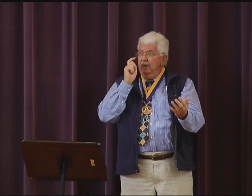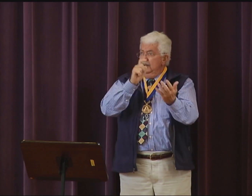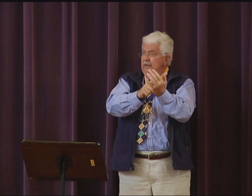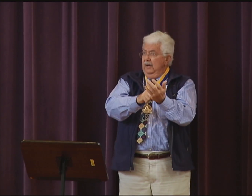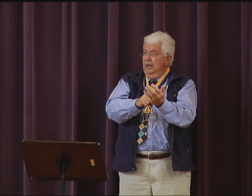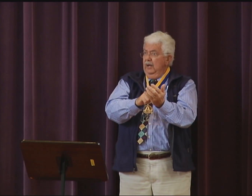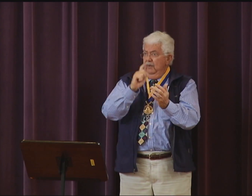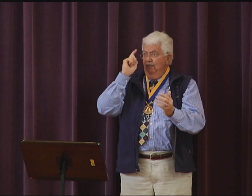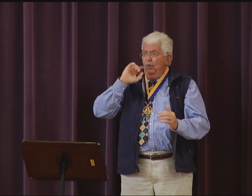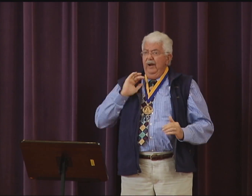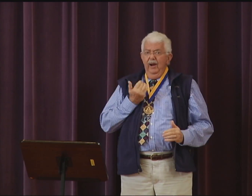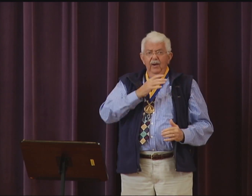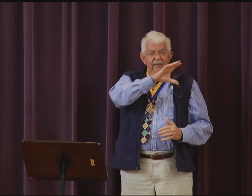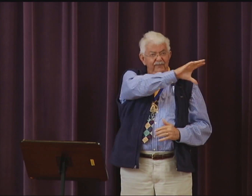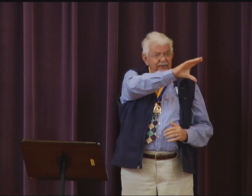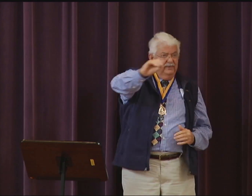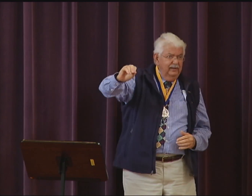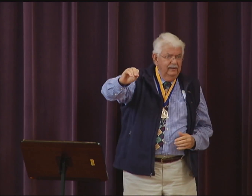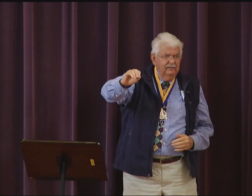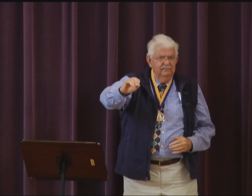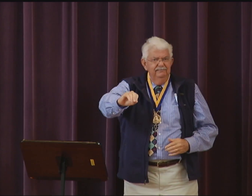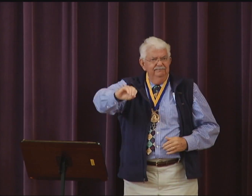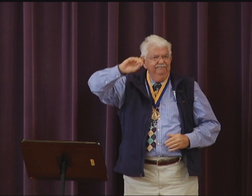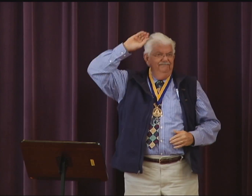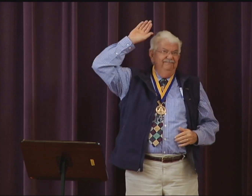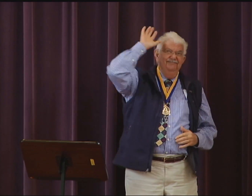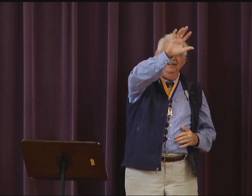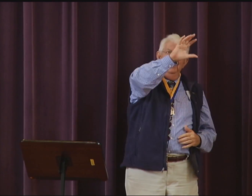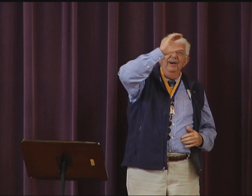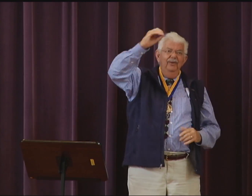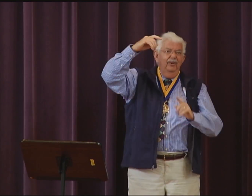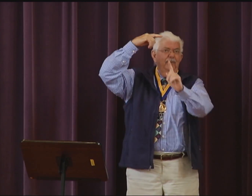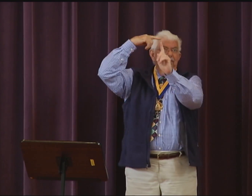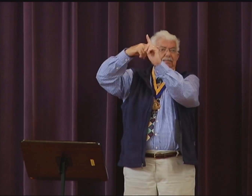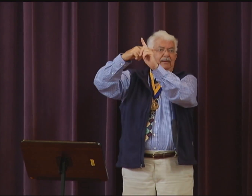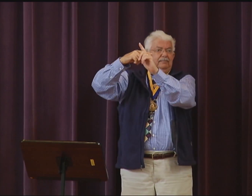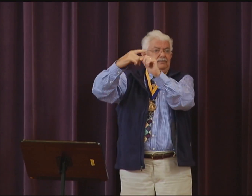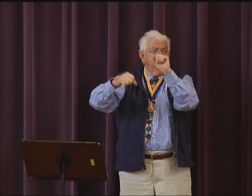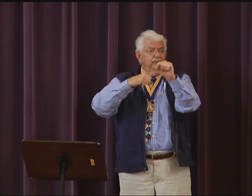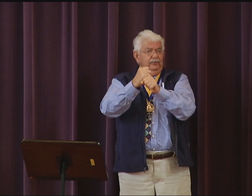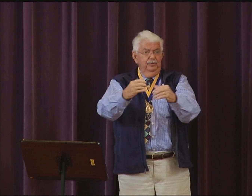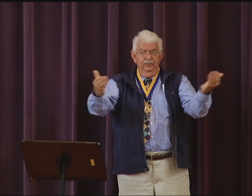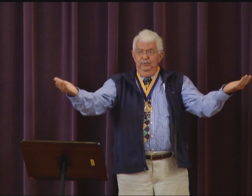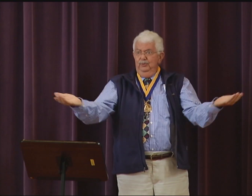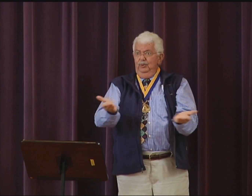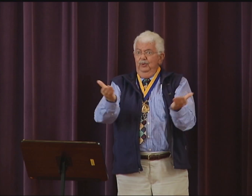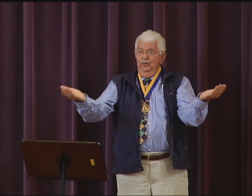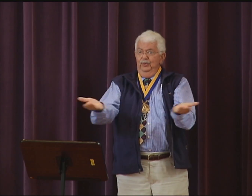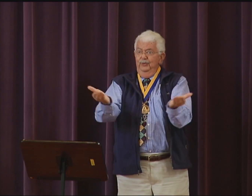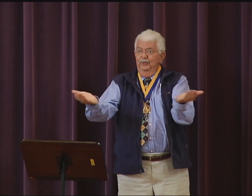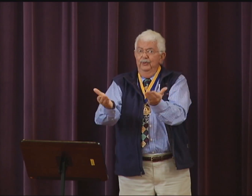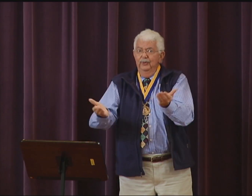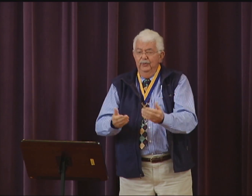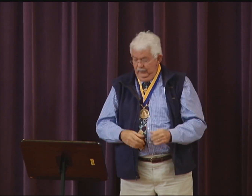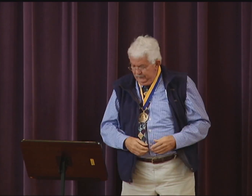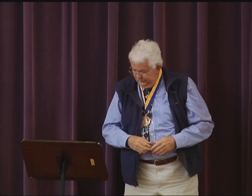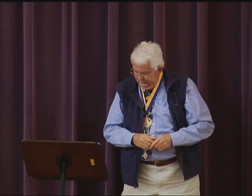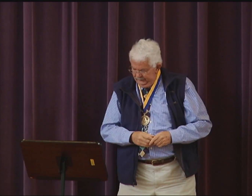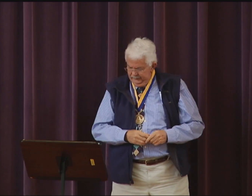It is a very special honor to be recognized for our 50-plus years